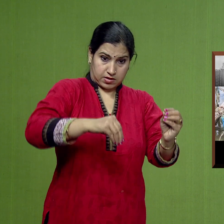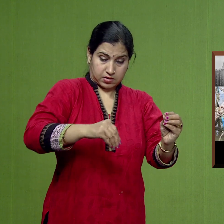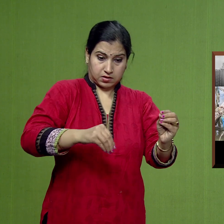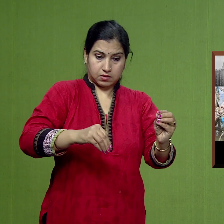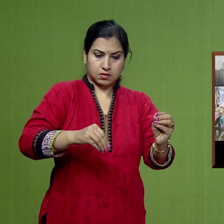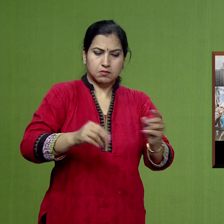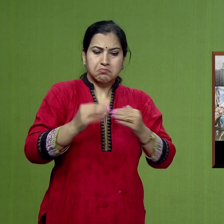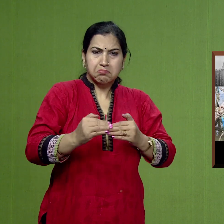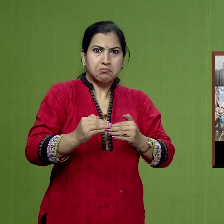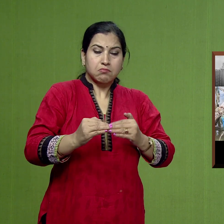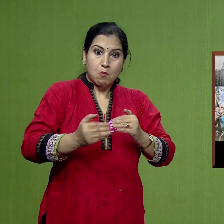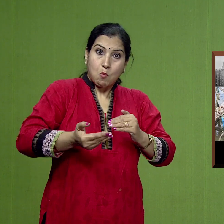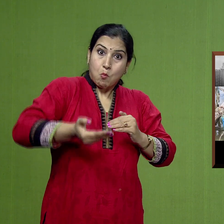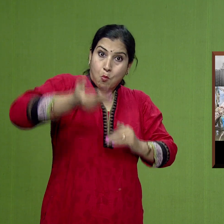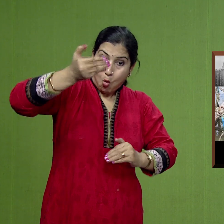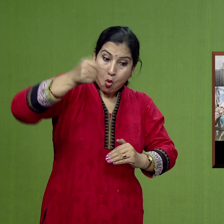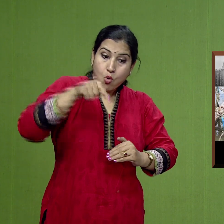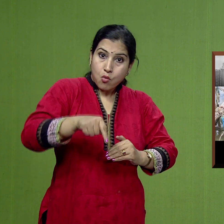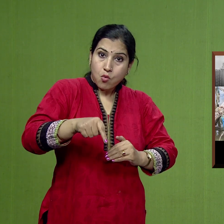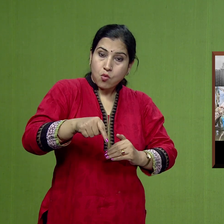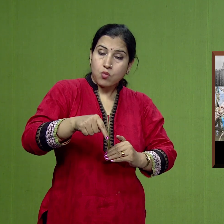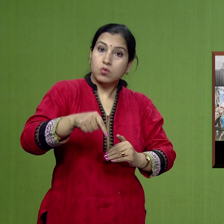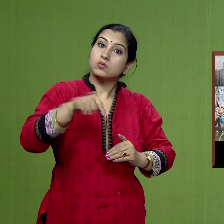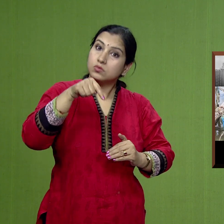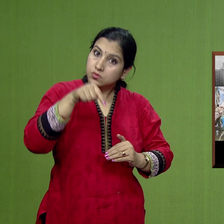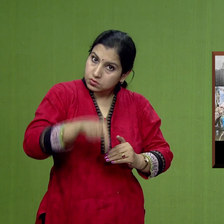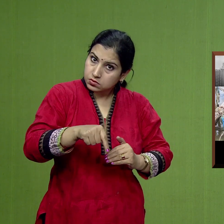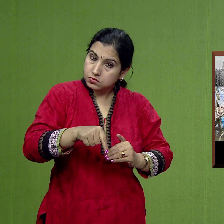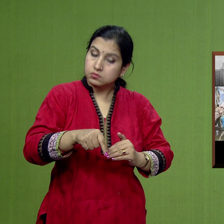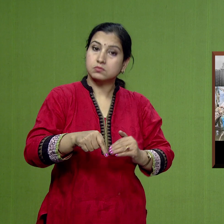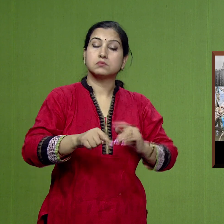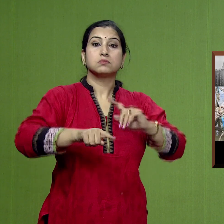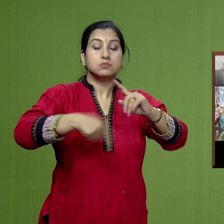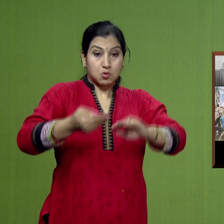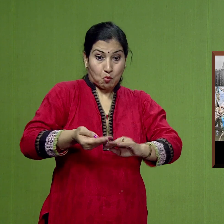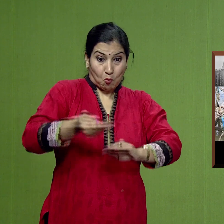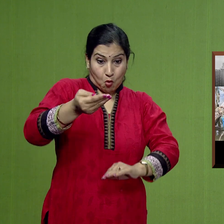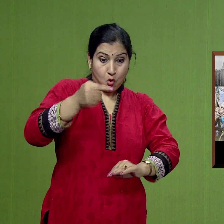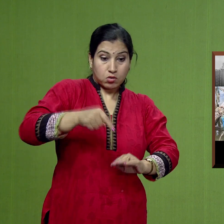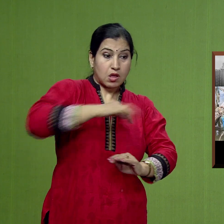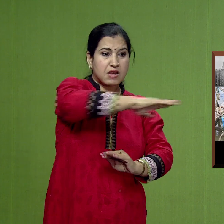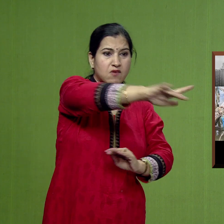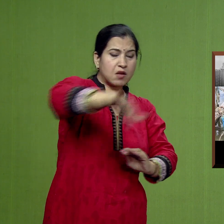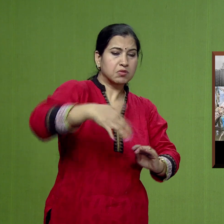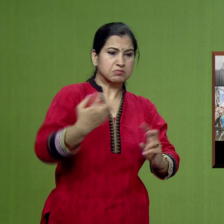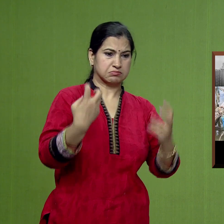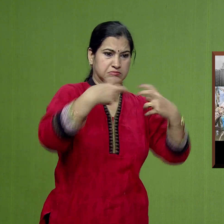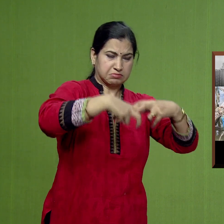to what is normally present, and thus making the environment impure,